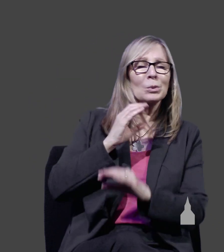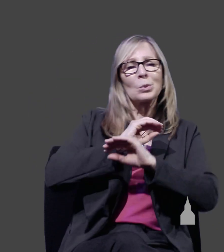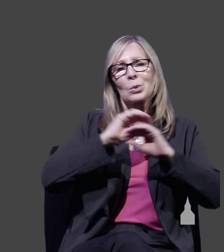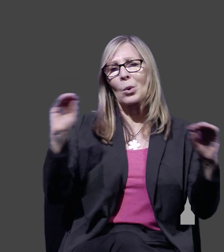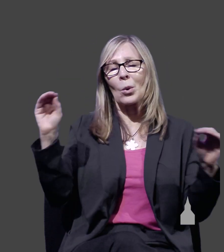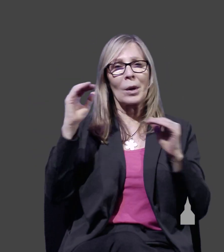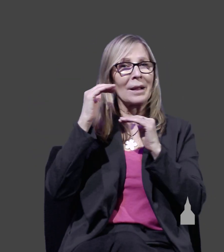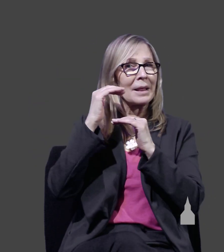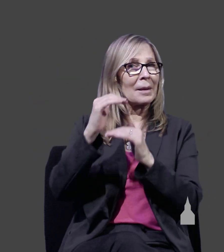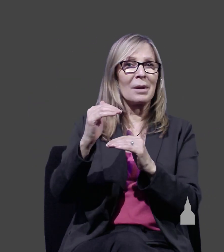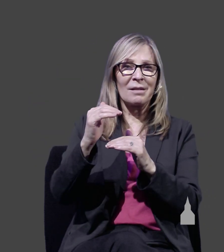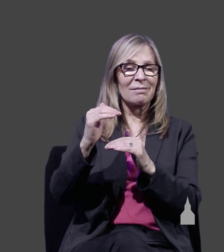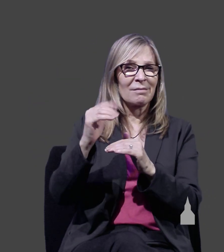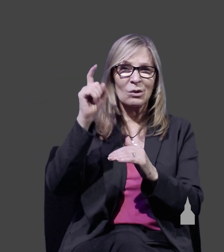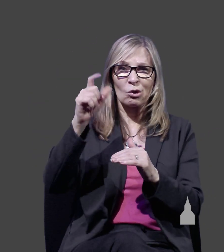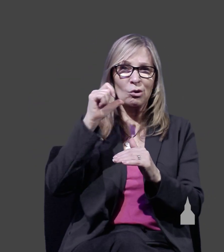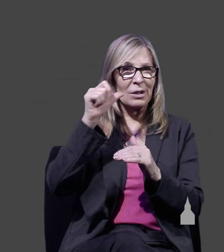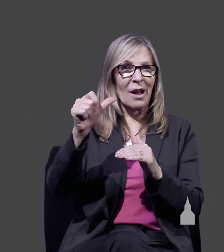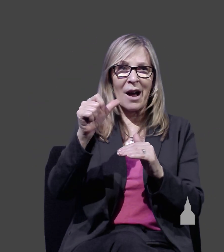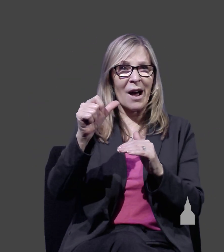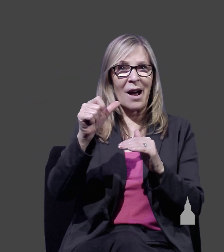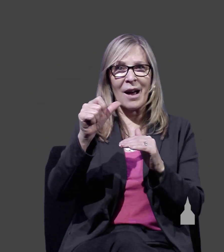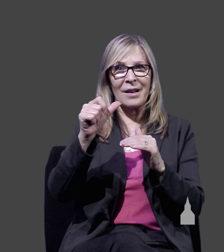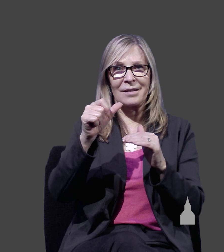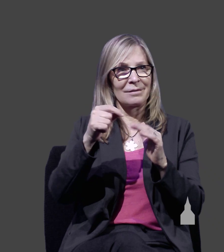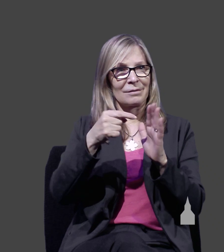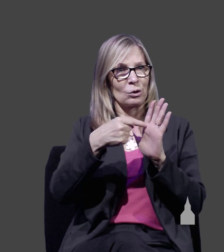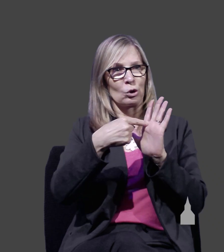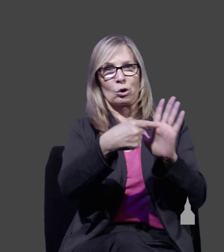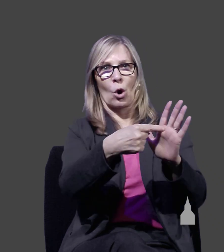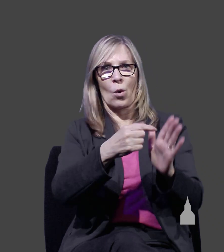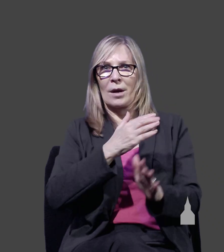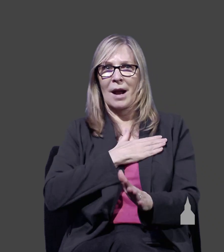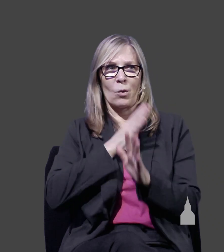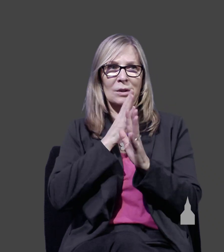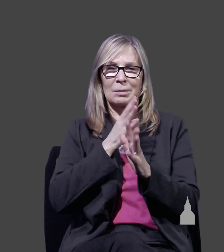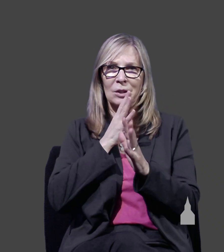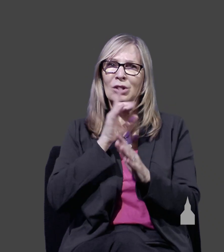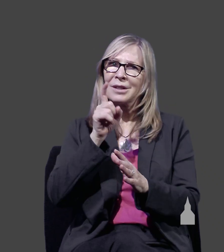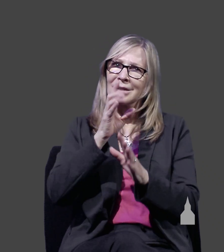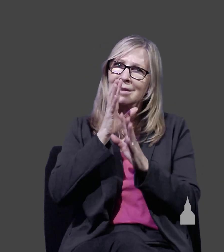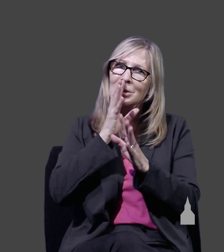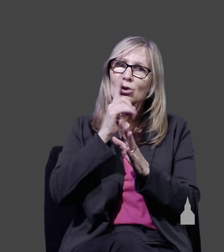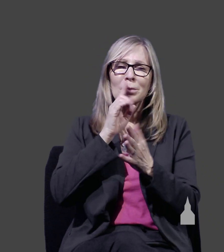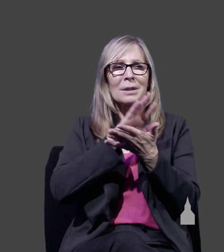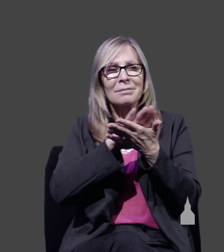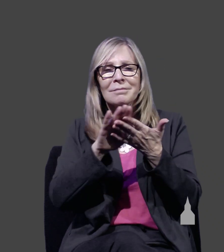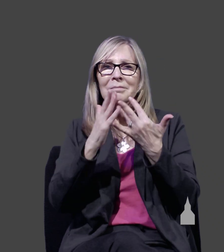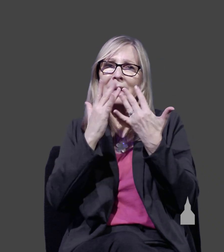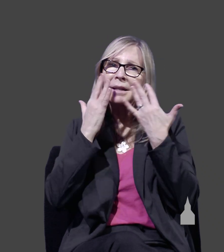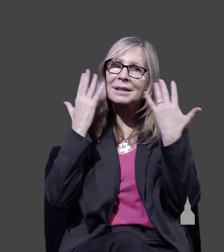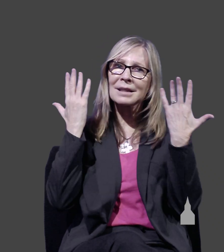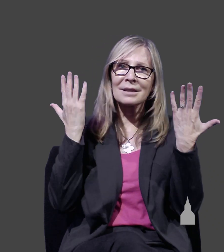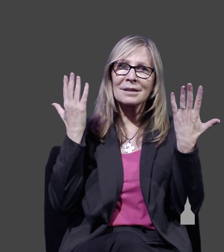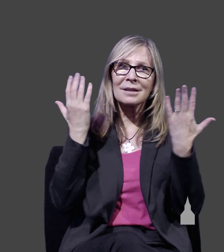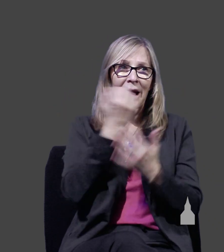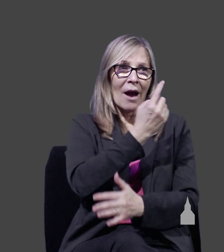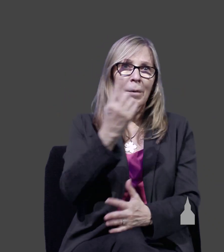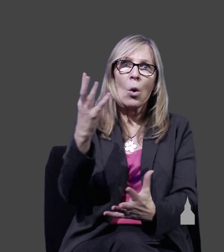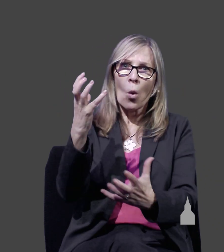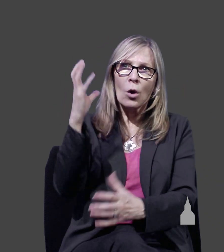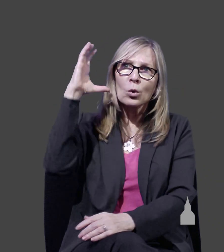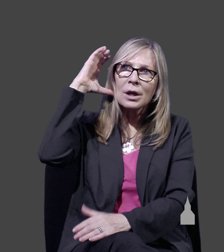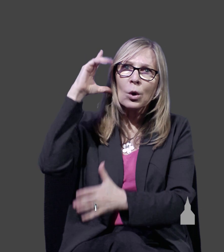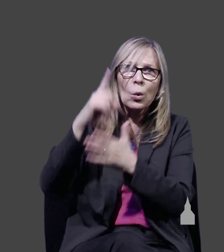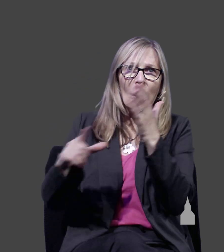limits, and it should be reflected always in our speech. Our speech should be pleasant, such that others would want to hear what we